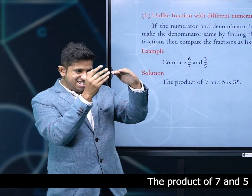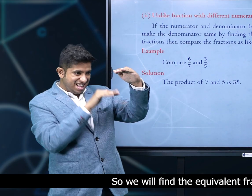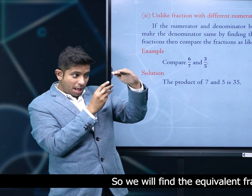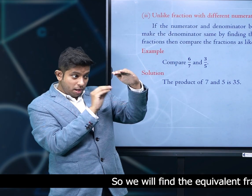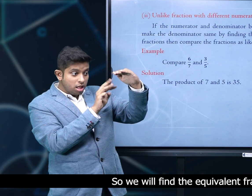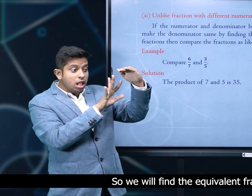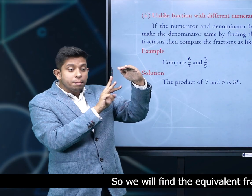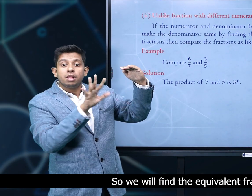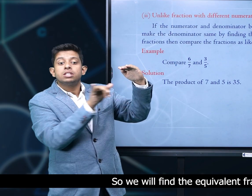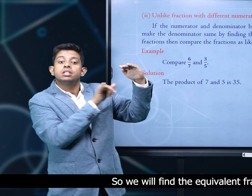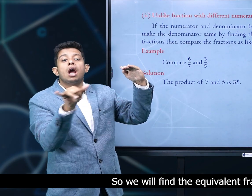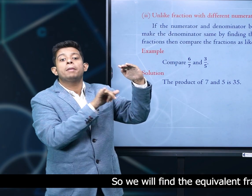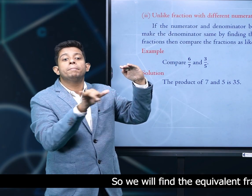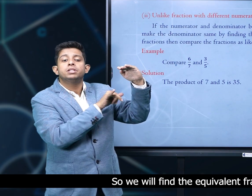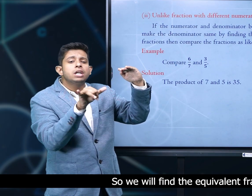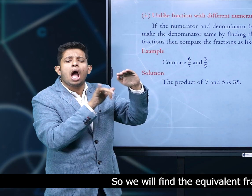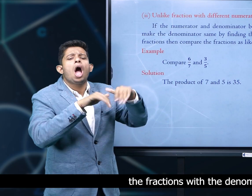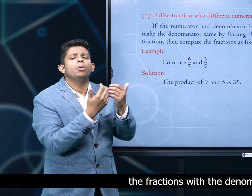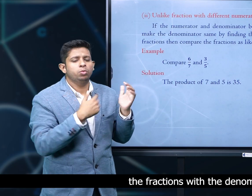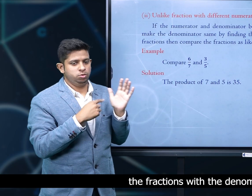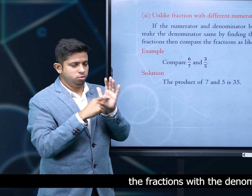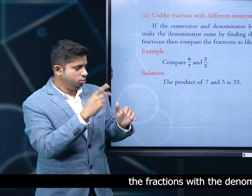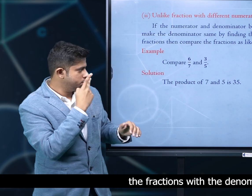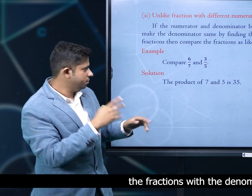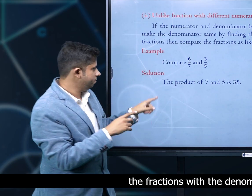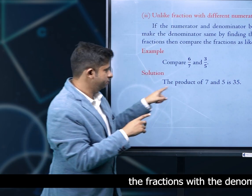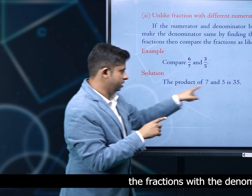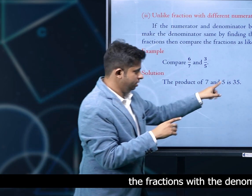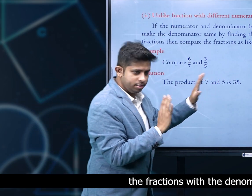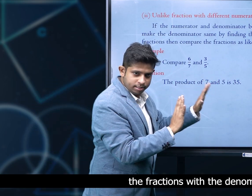So we will find the equivalent fraction of both the fractions with the denominator 35.